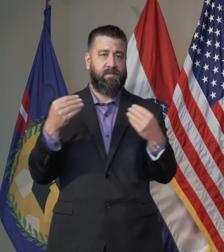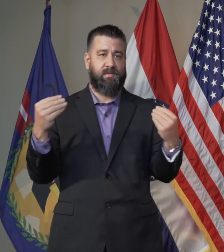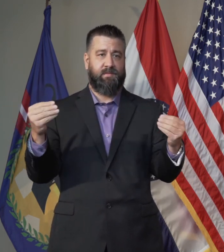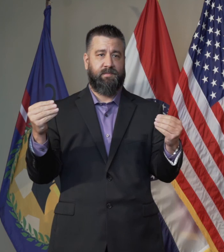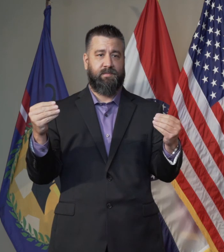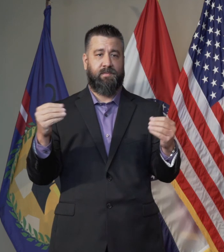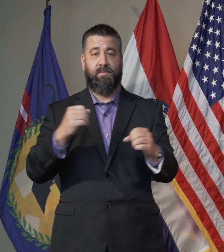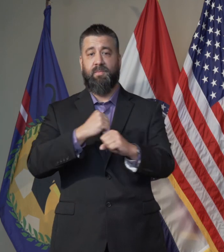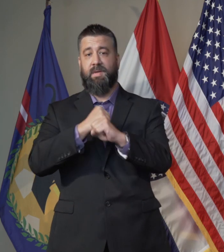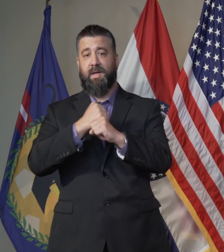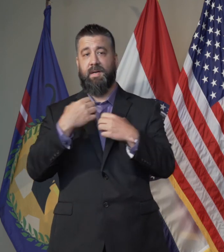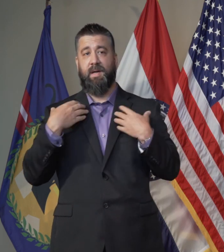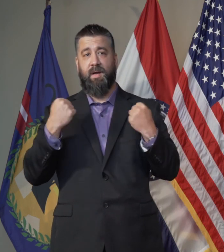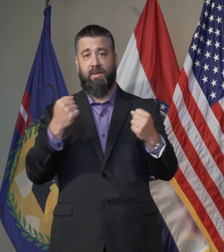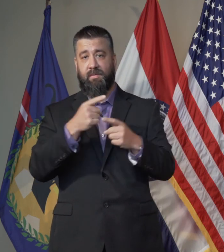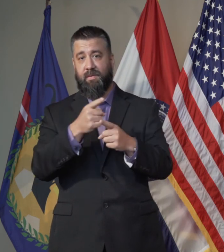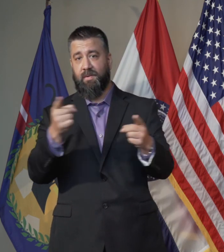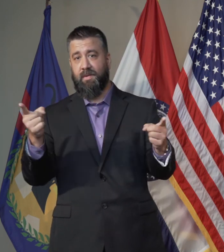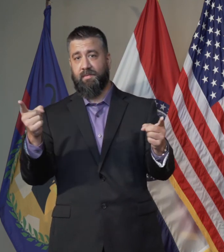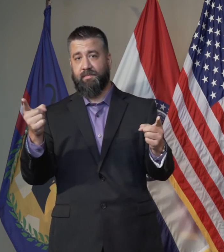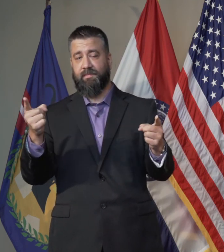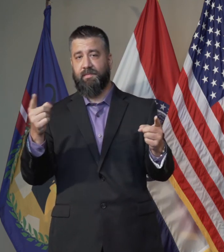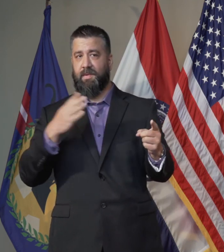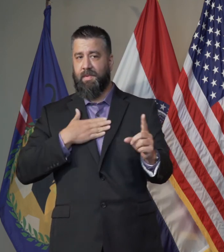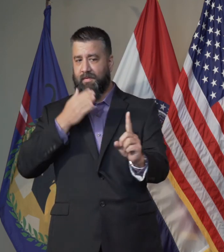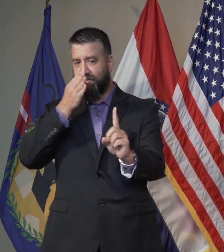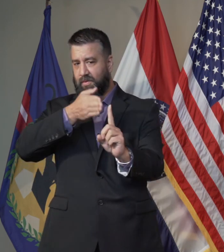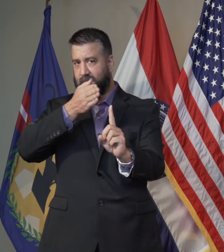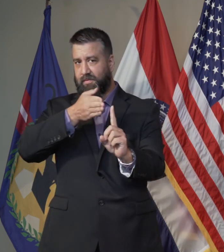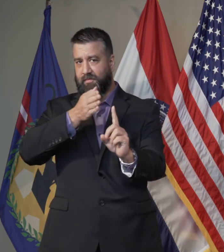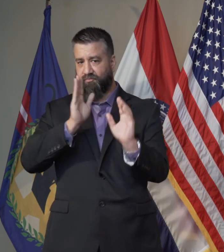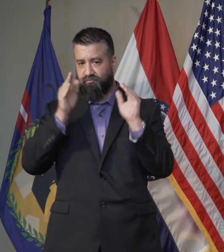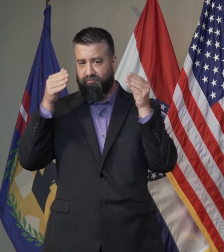Protecting the health of St. Louis County residents is